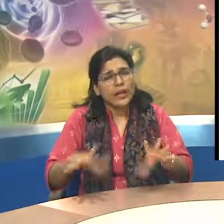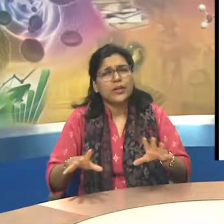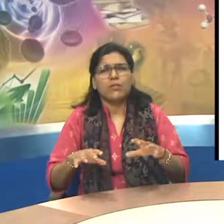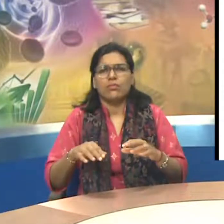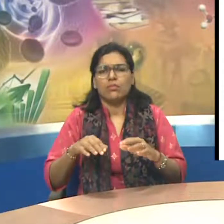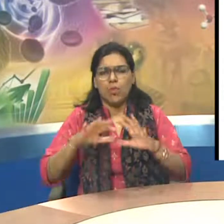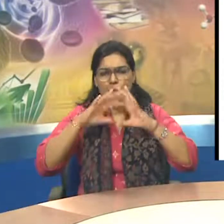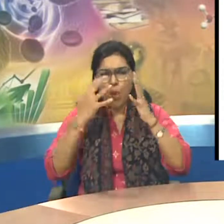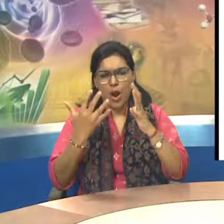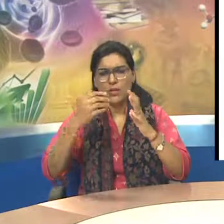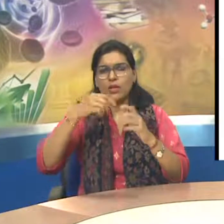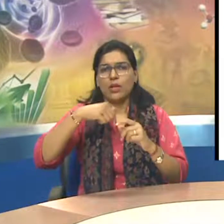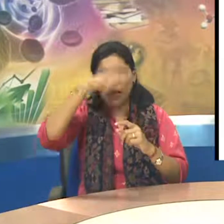is a